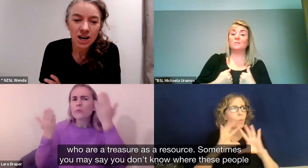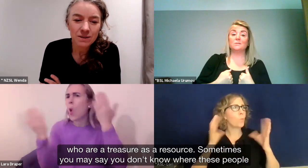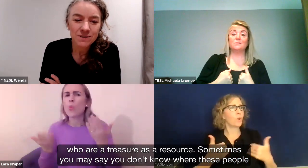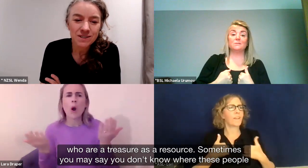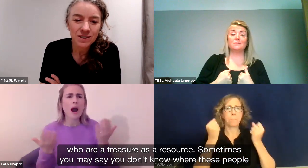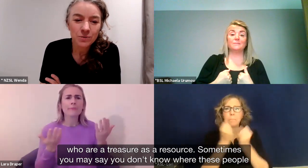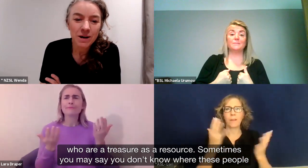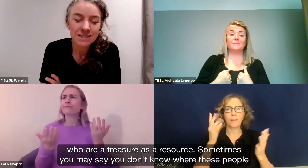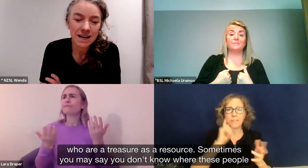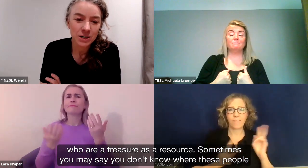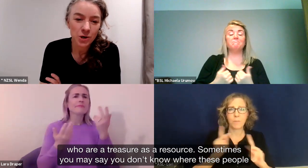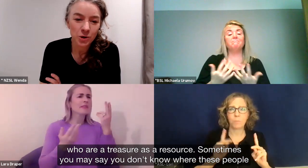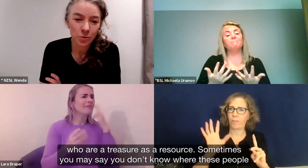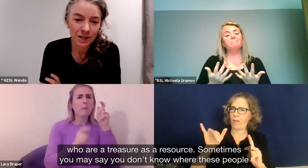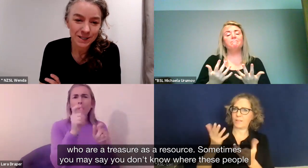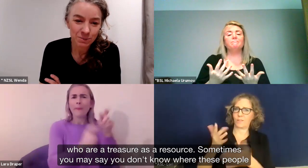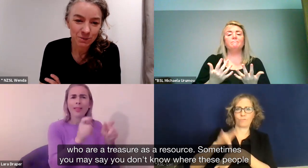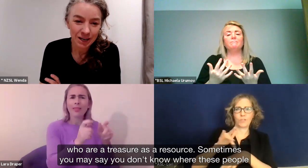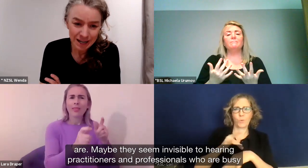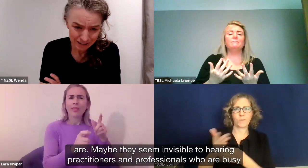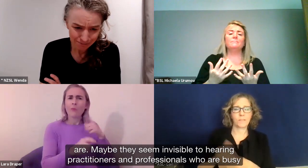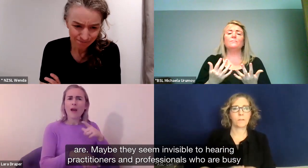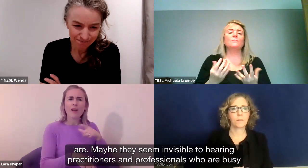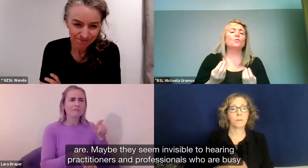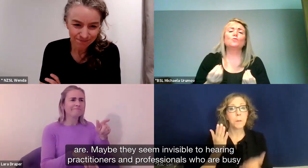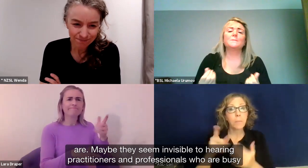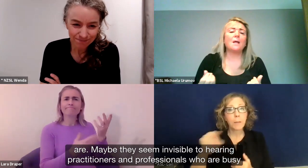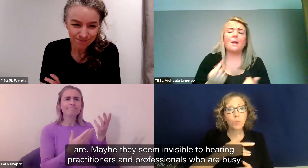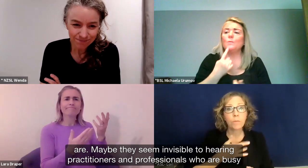Sometimes you may say you don't know where these people are.